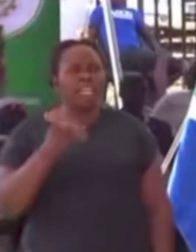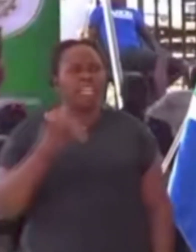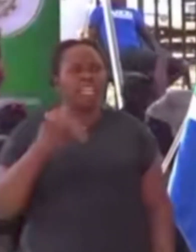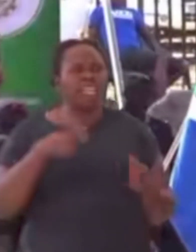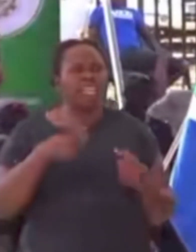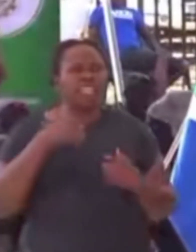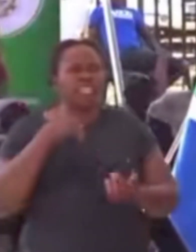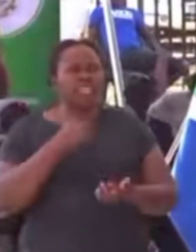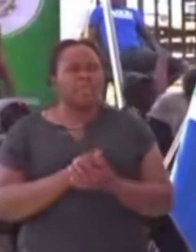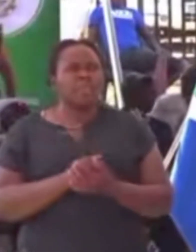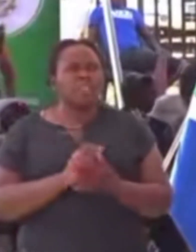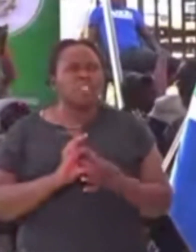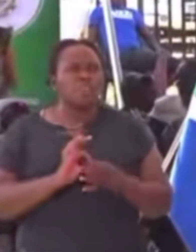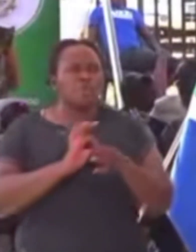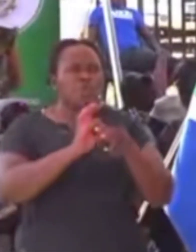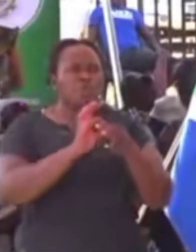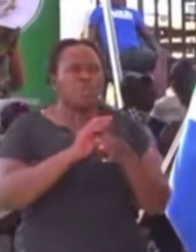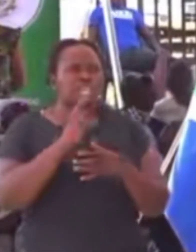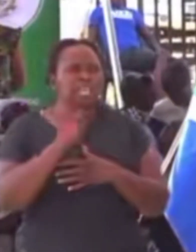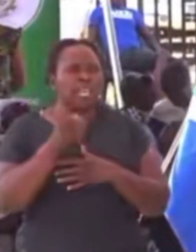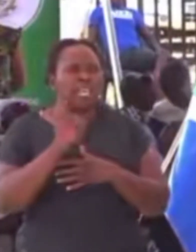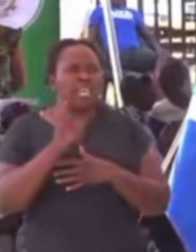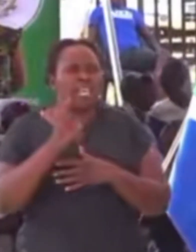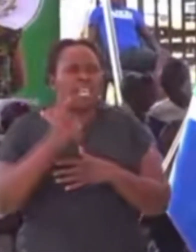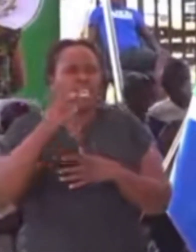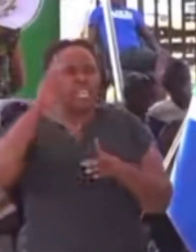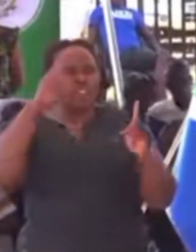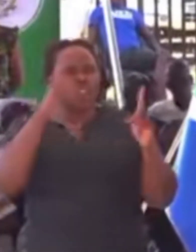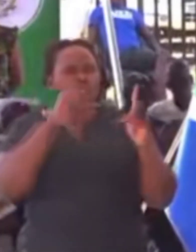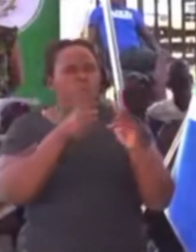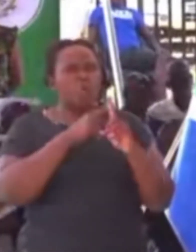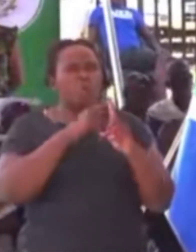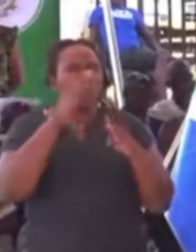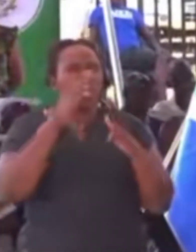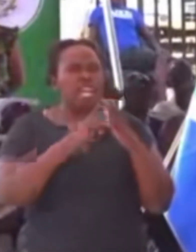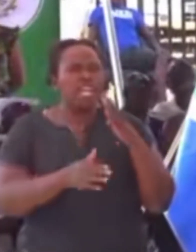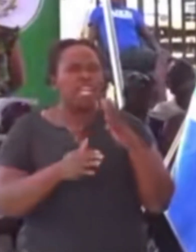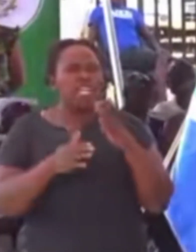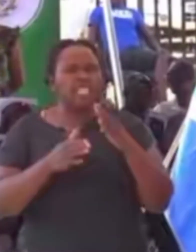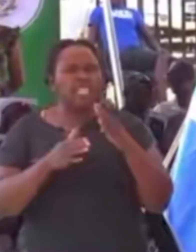seen it long ago coming, and we still have to wait for the response of Mashatile.